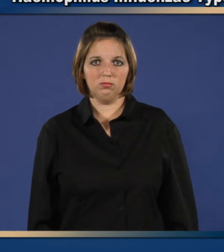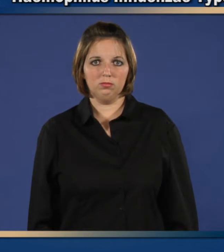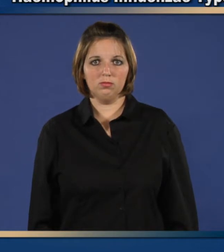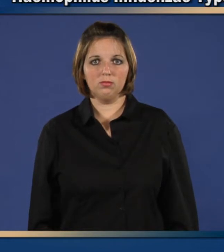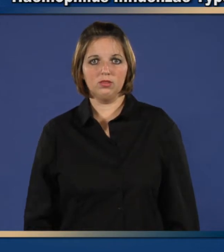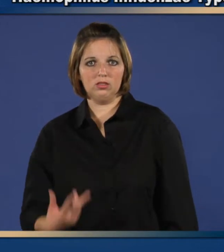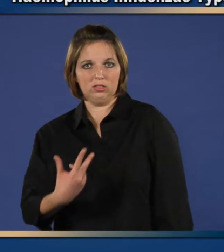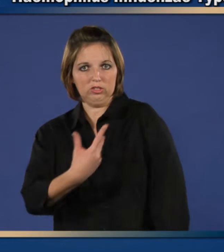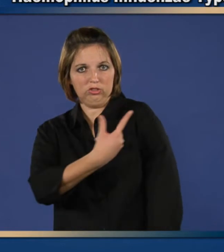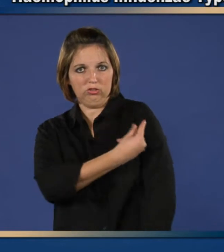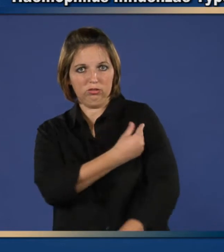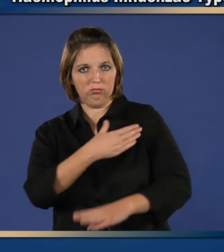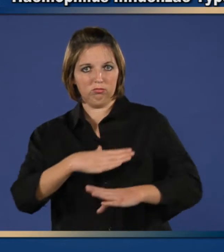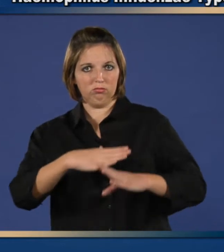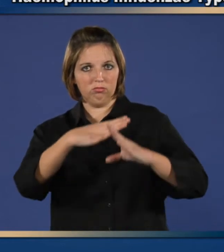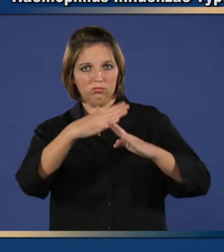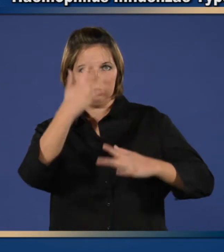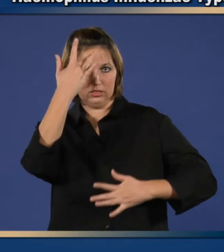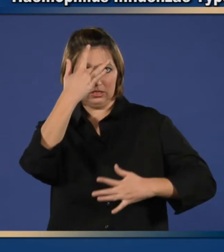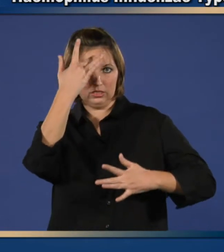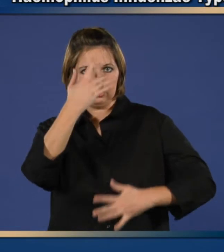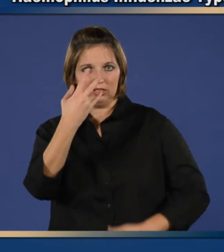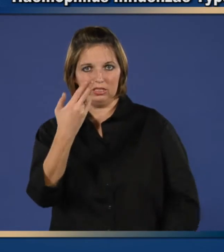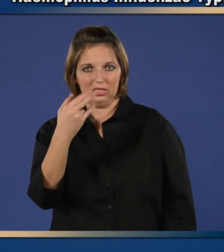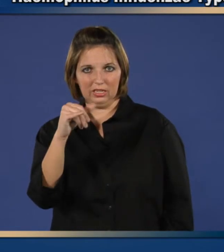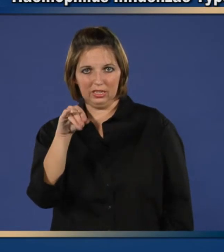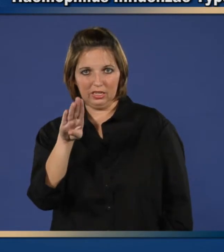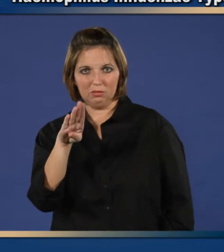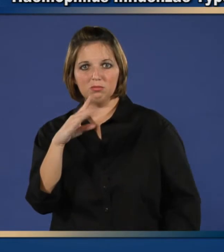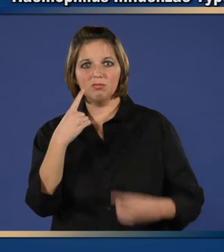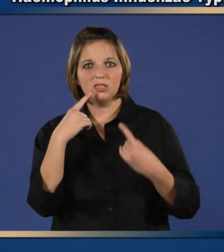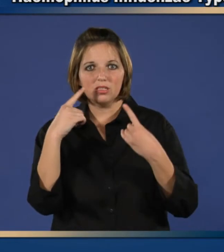Hib vaccine can prevent Hib disease.